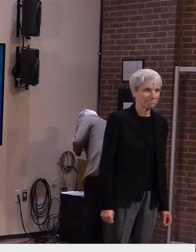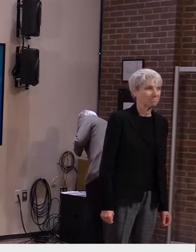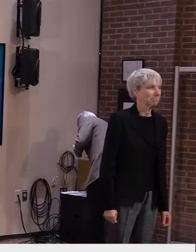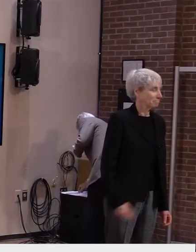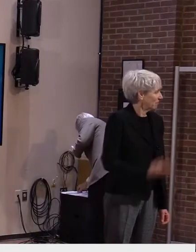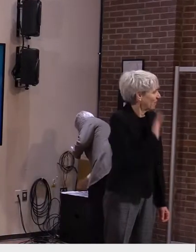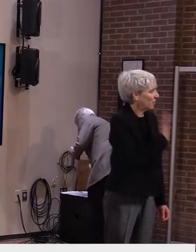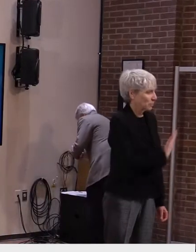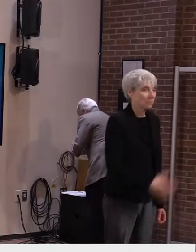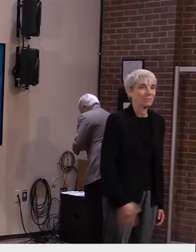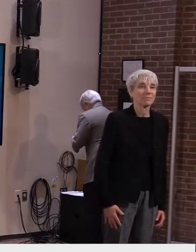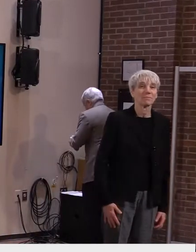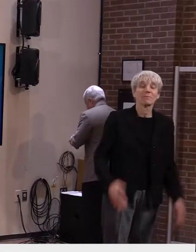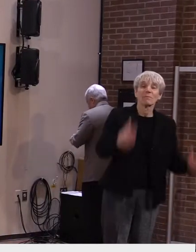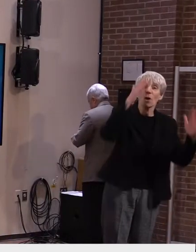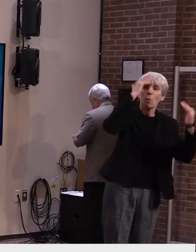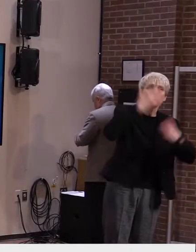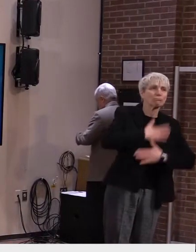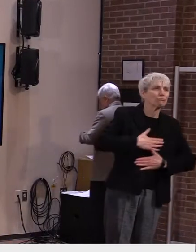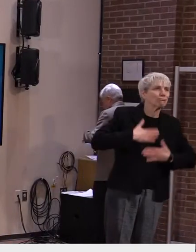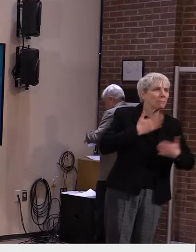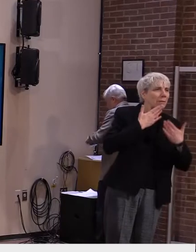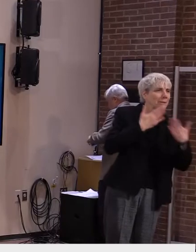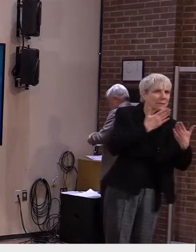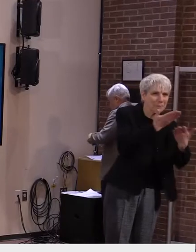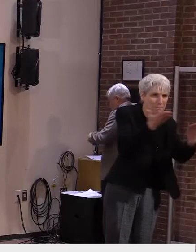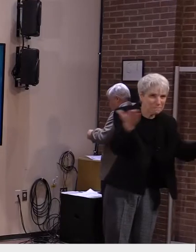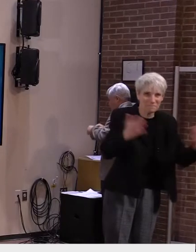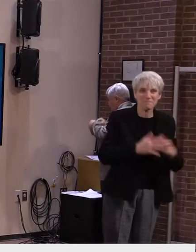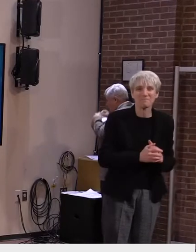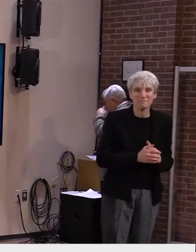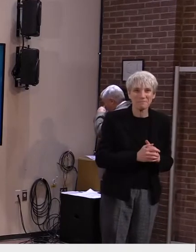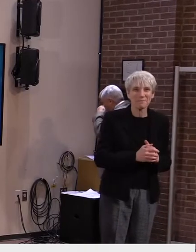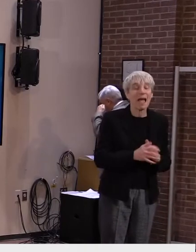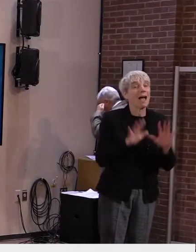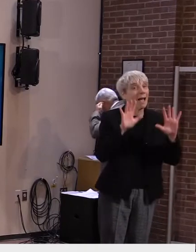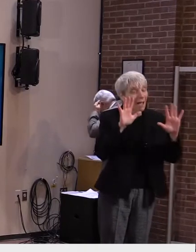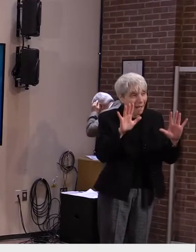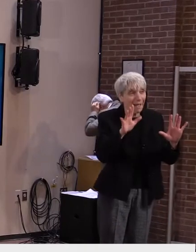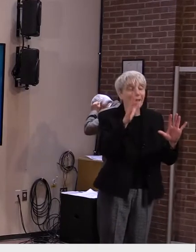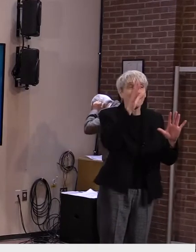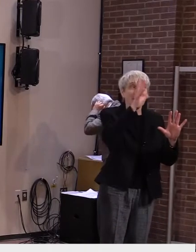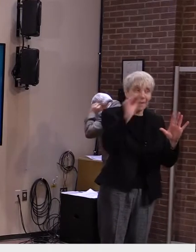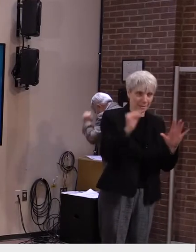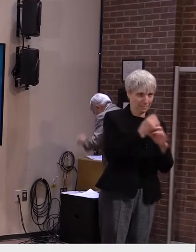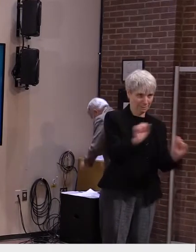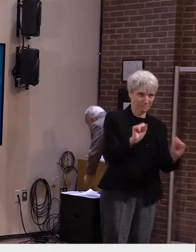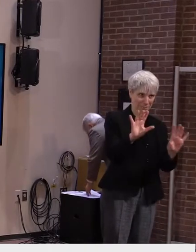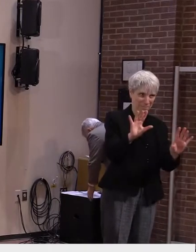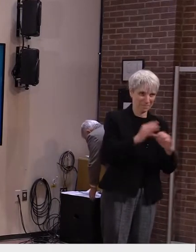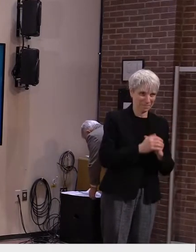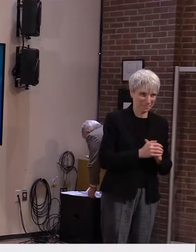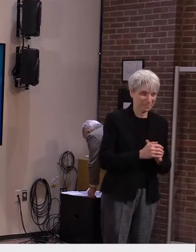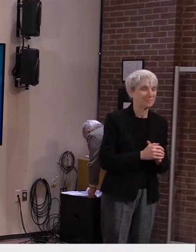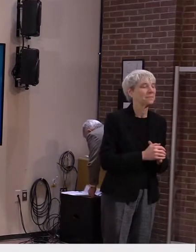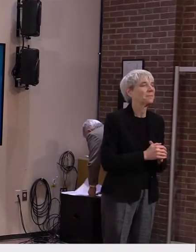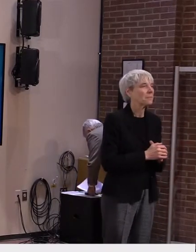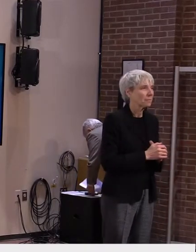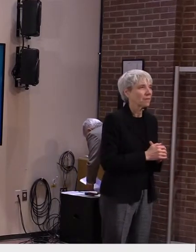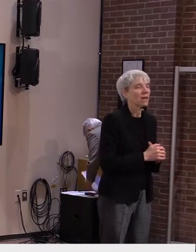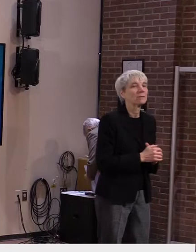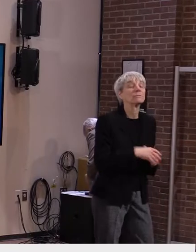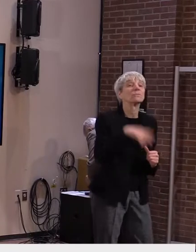Thank you. I hope you all had a very nice Thanksgiving and kept your gatherings safe. As you